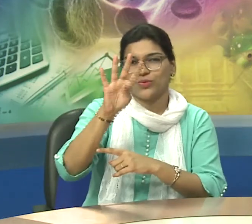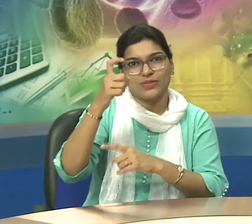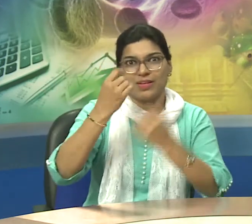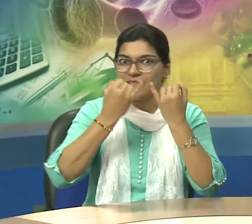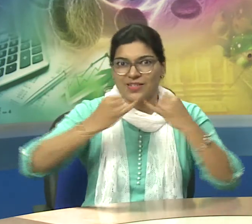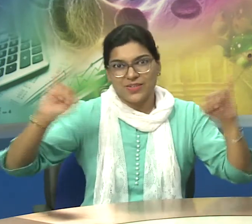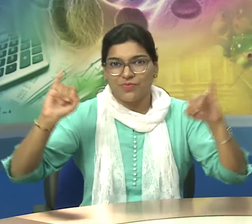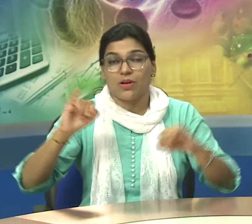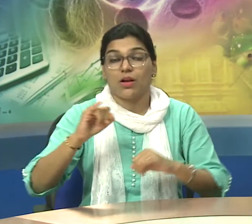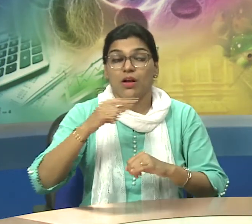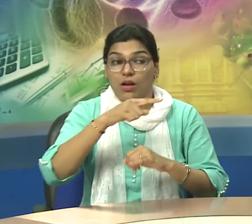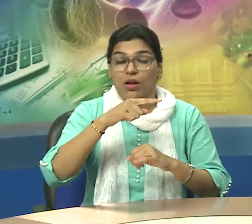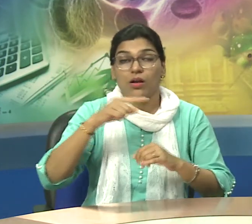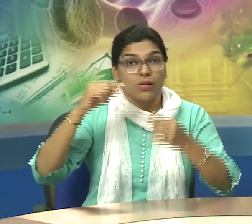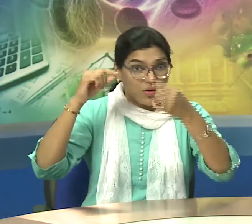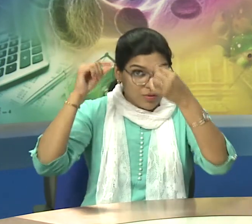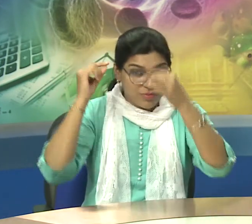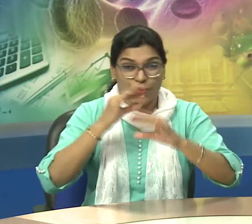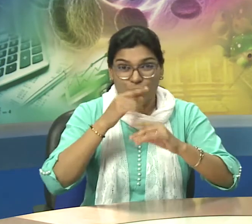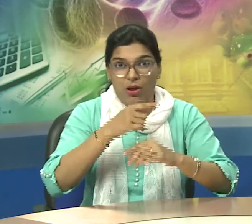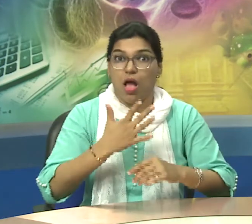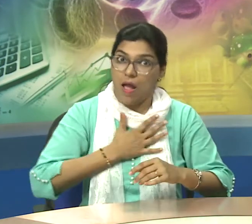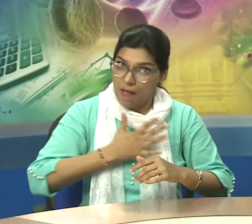Shehnai on the eve of